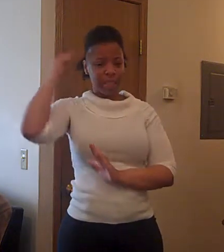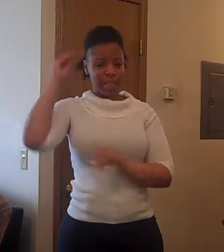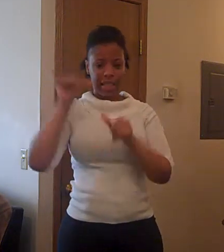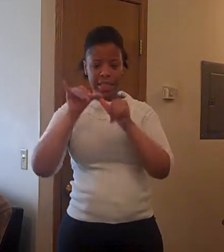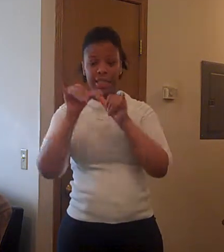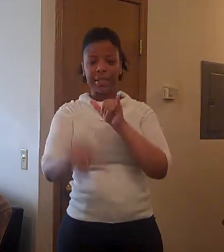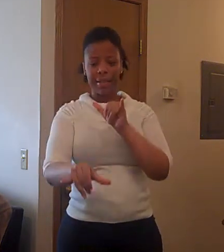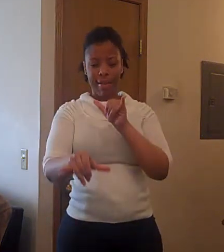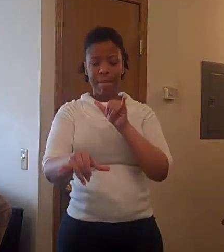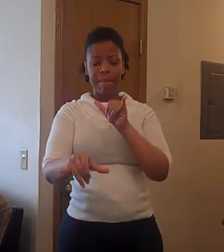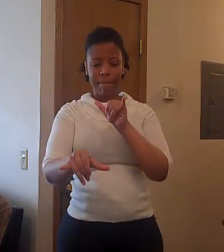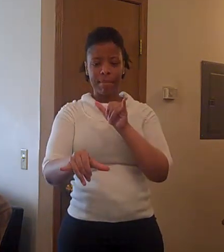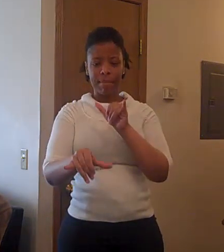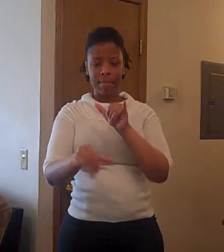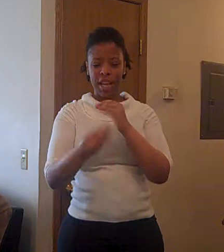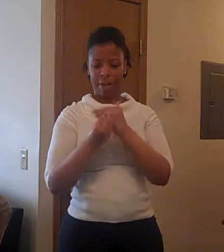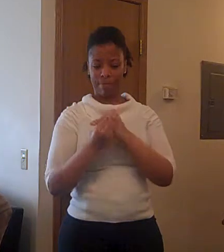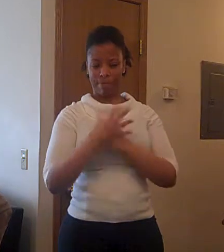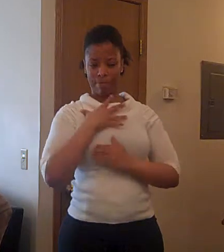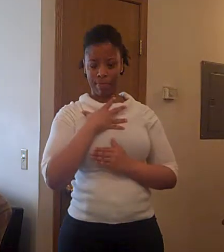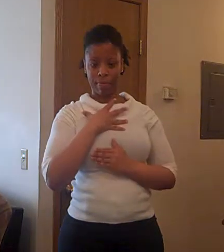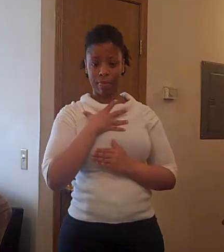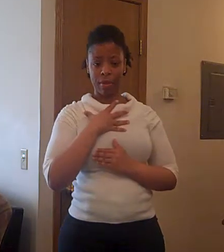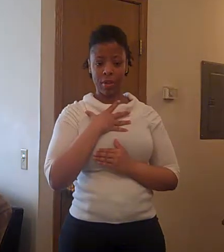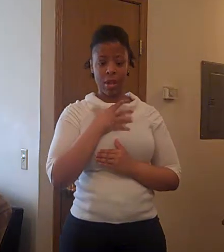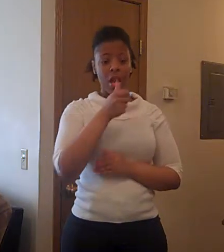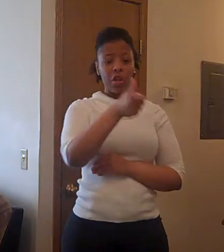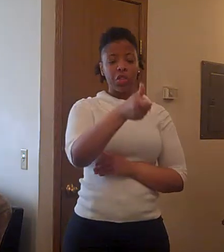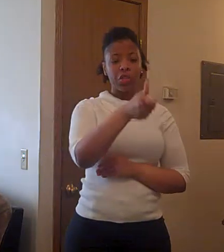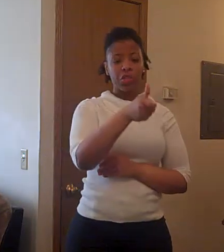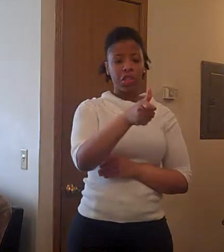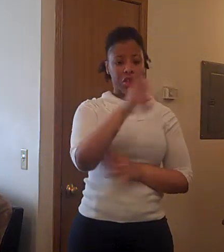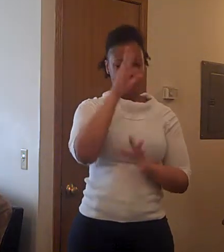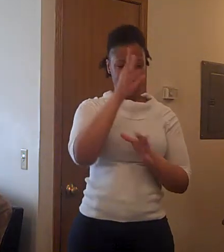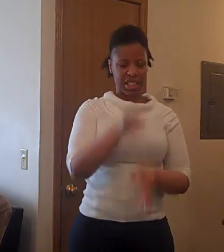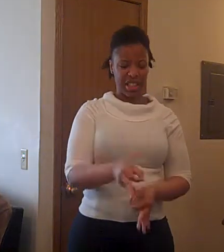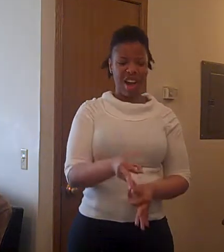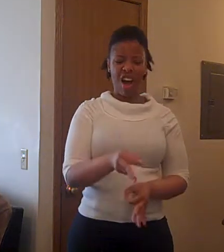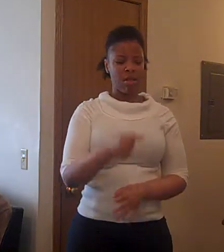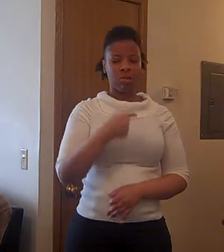in the brain. And you can make a decision at that point to accept or reject that information.